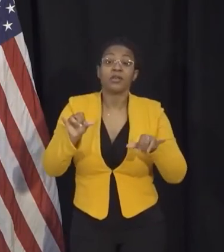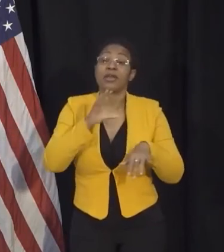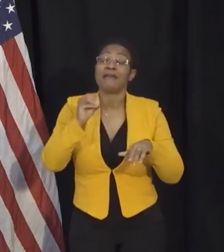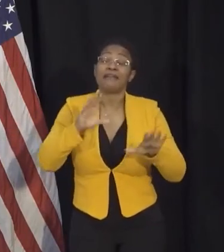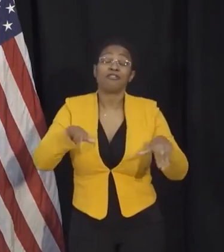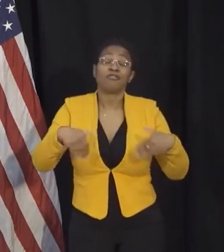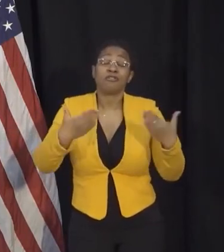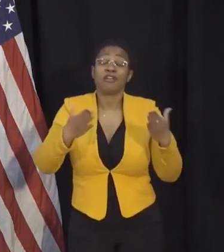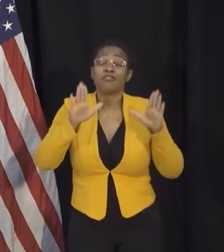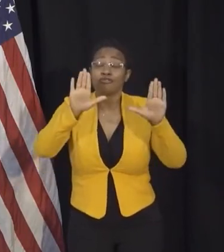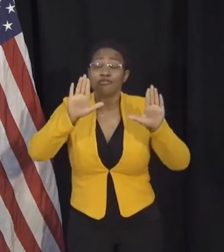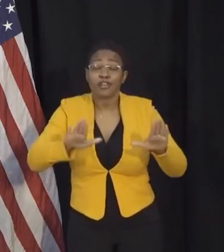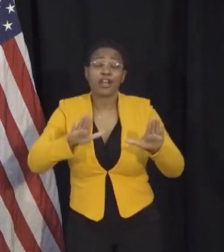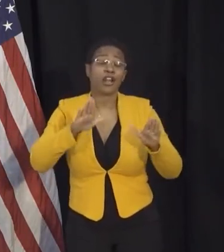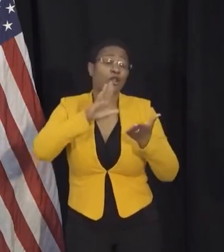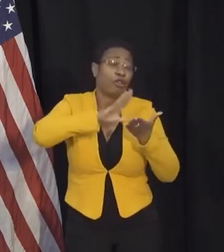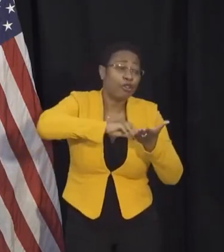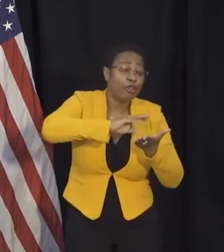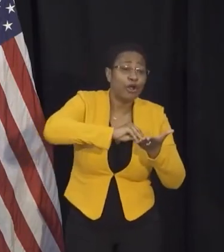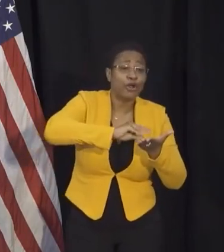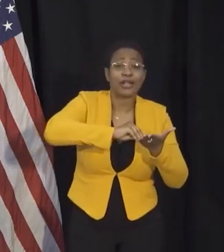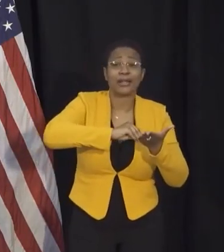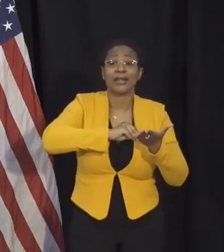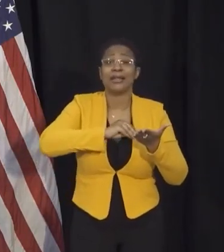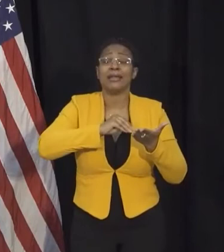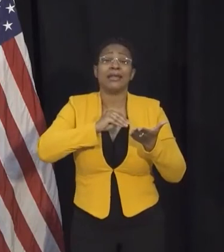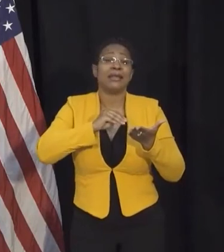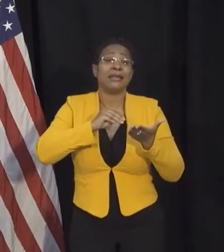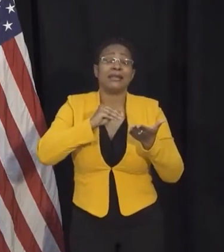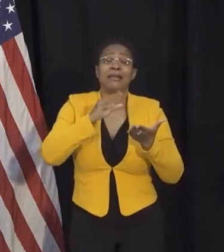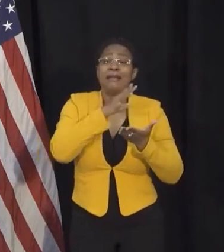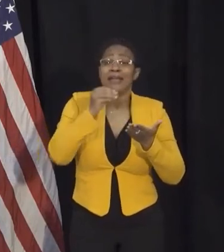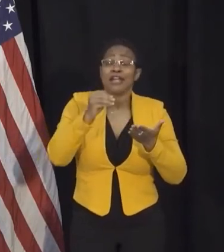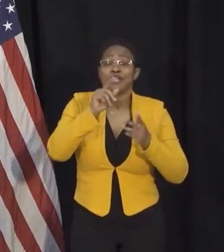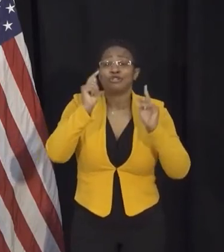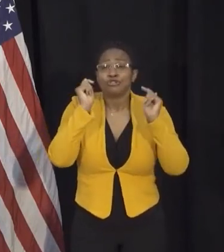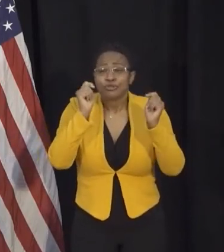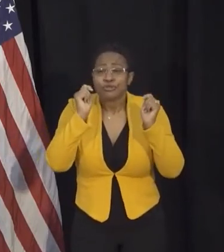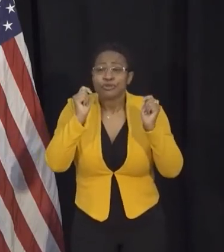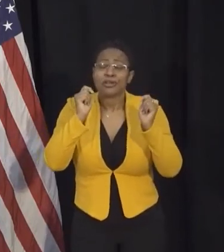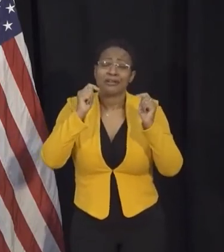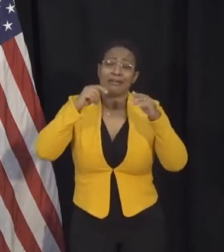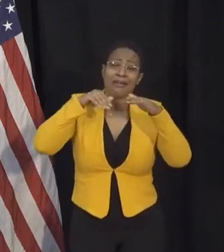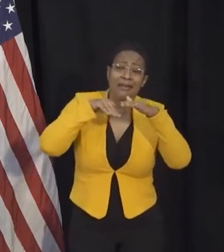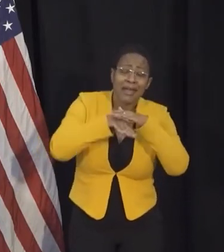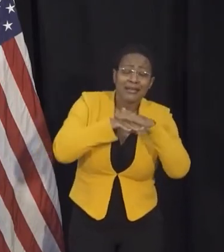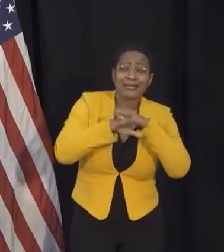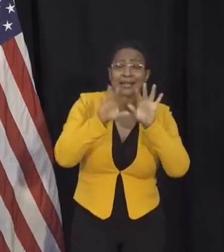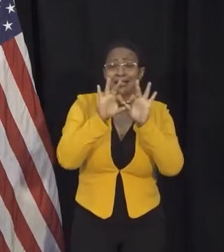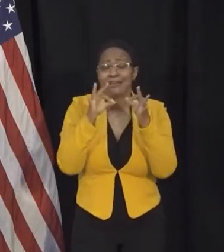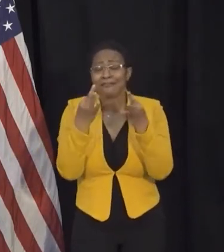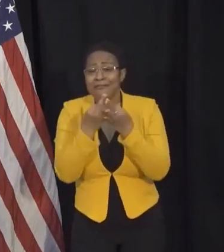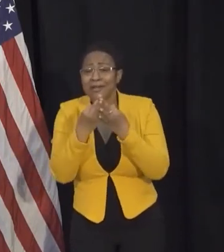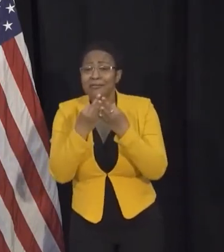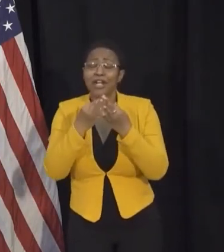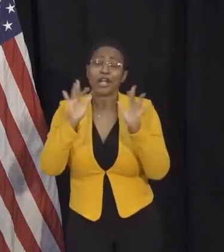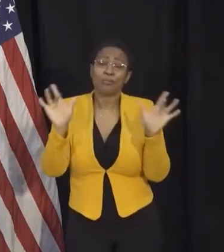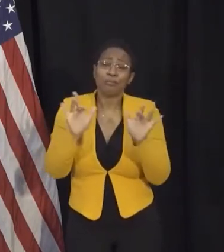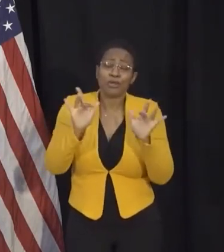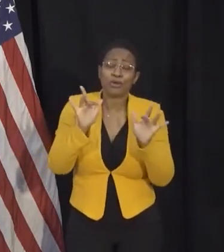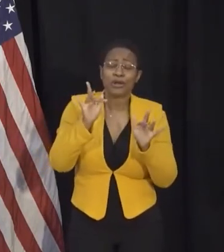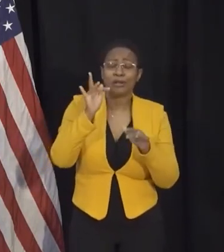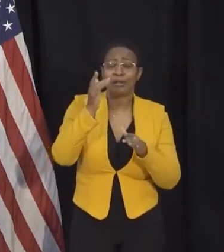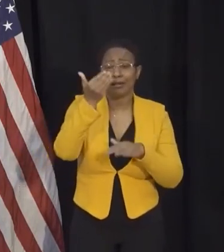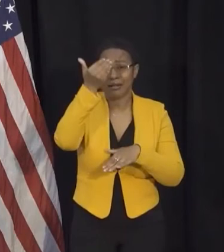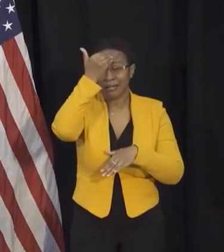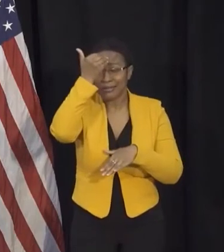greater learning enrichment environment, greater learning, tutoring access, family school connection, computer literacy. There might